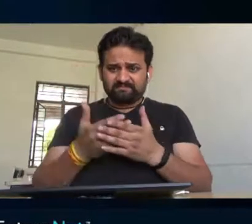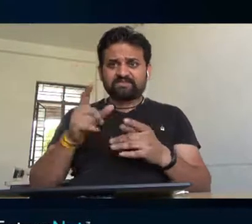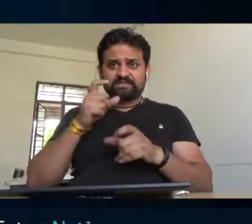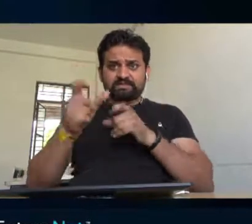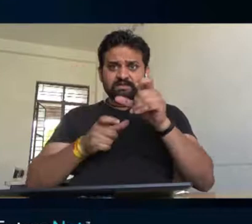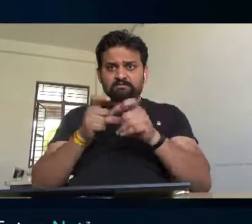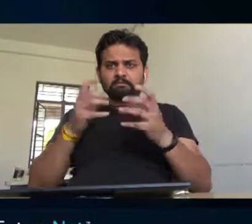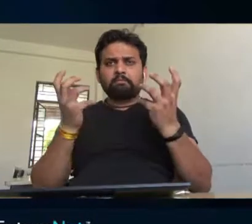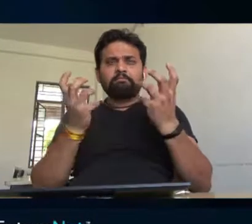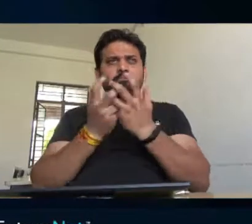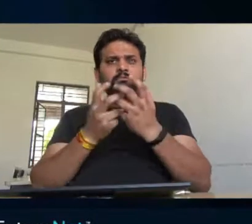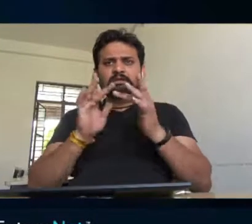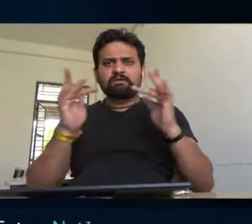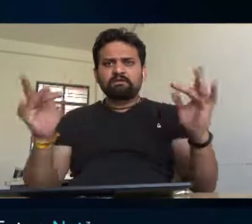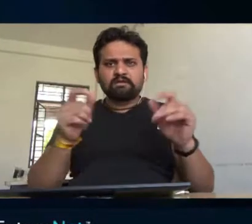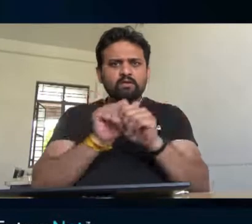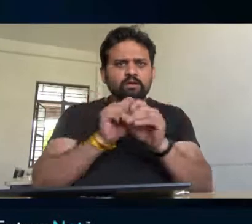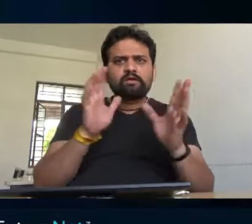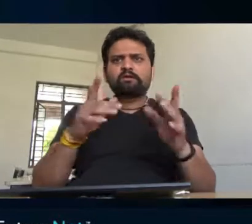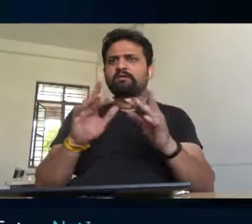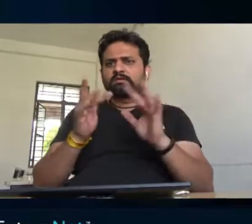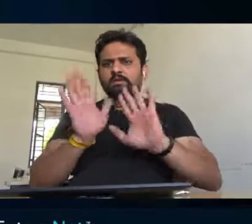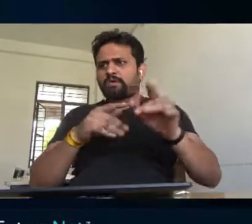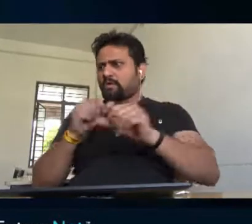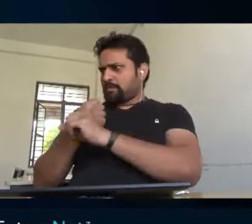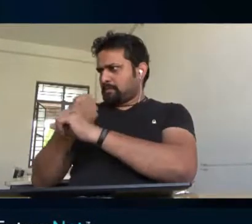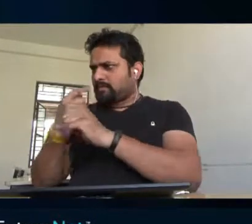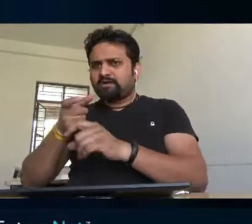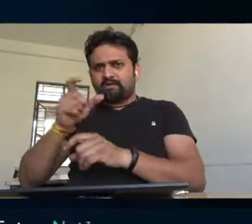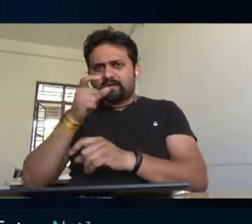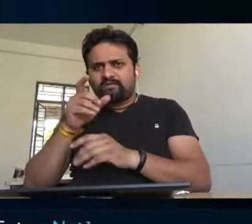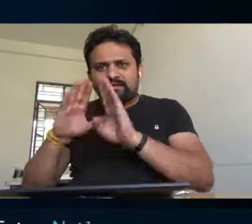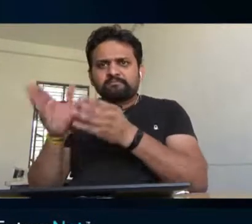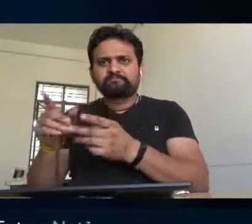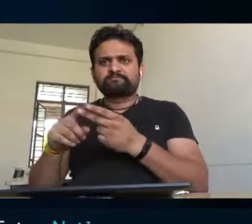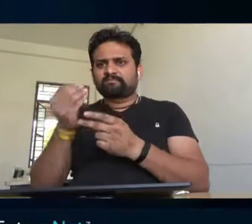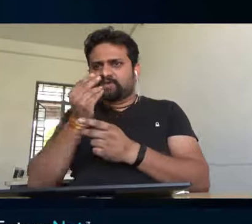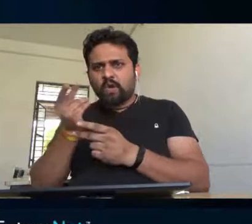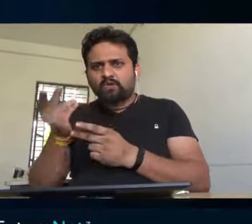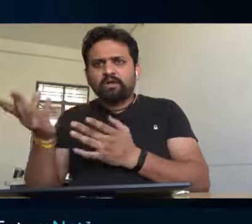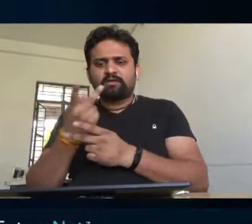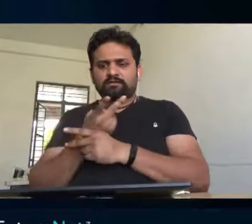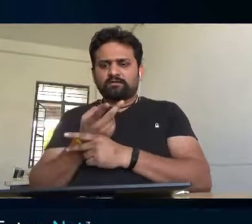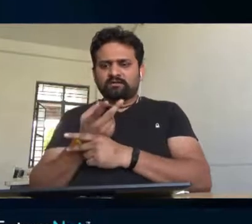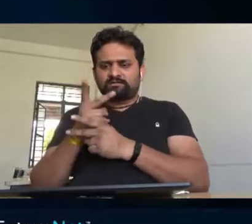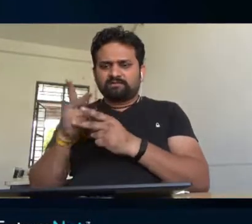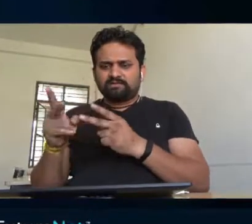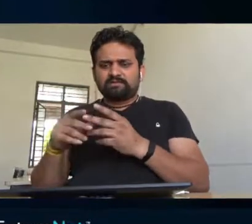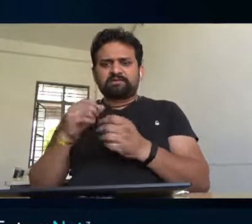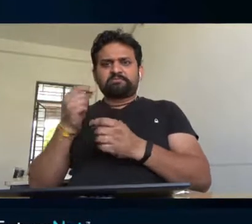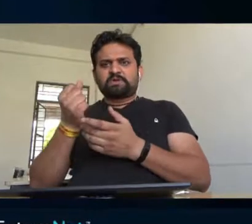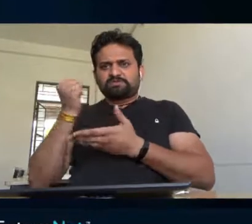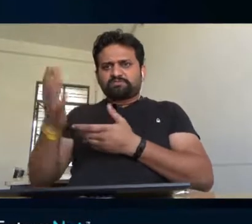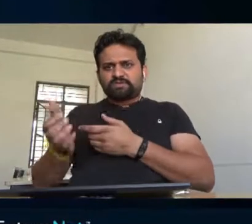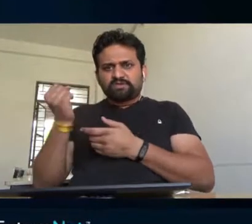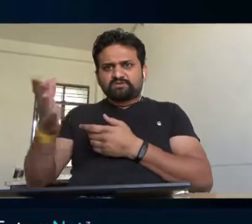so easy work here with FutureNet. I have been in network marketing now for 5 years, but